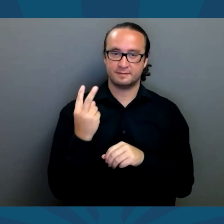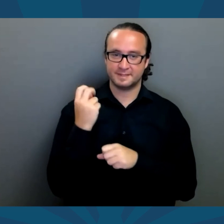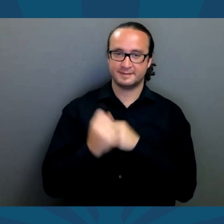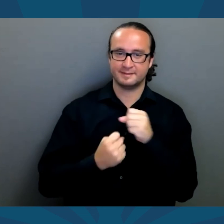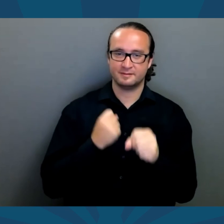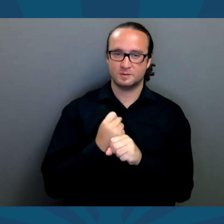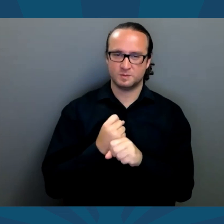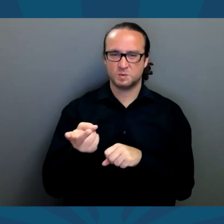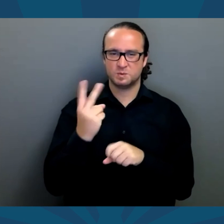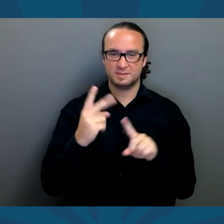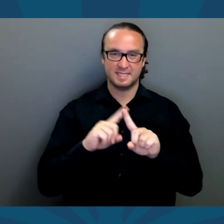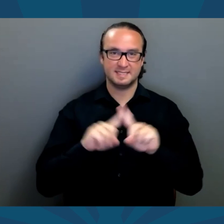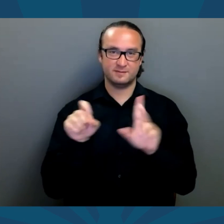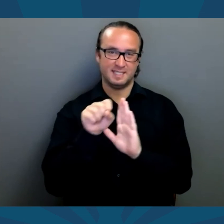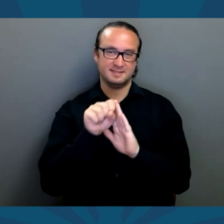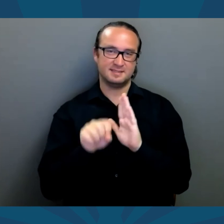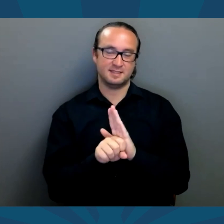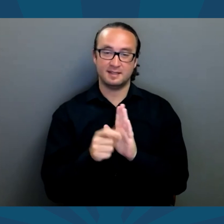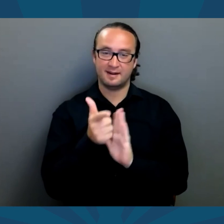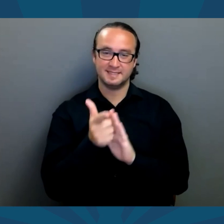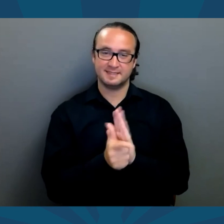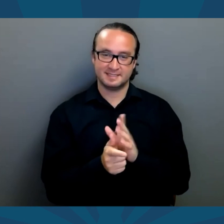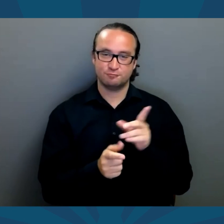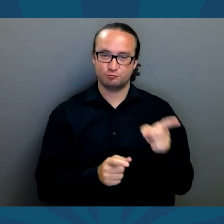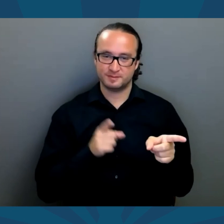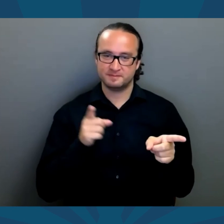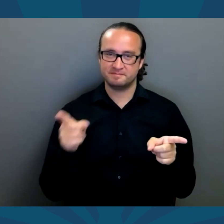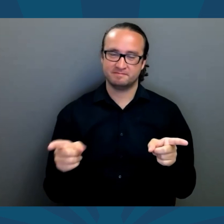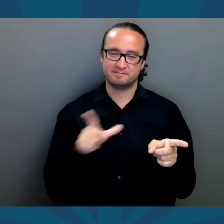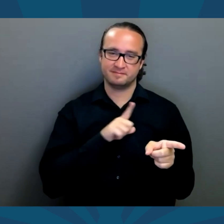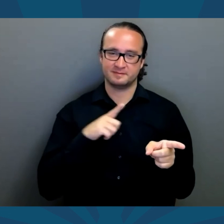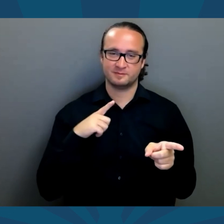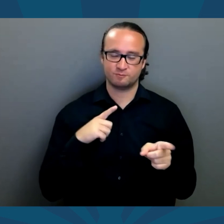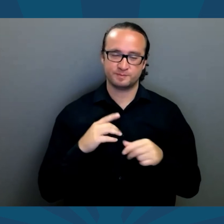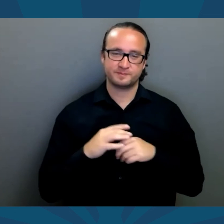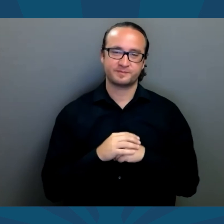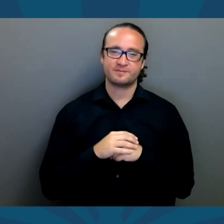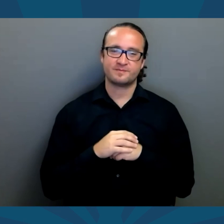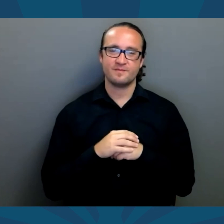I've worked a combined 12 years at 2 different state legislatures,